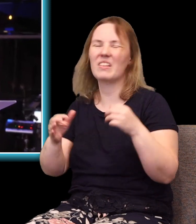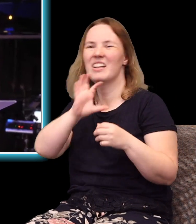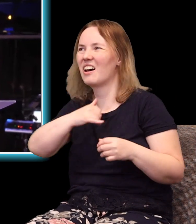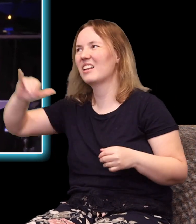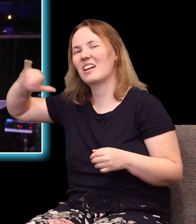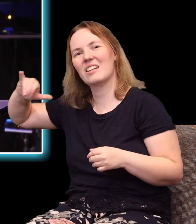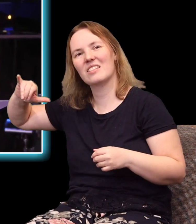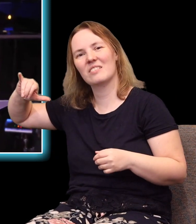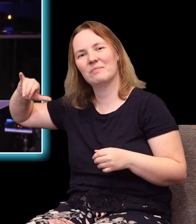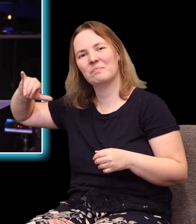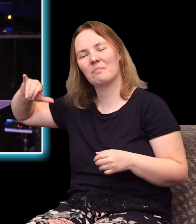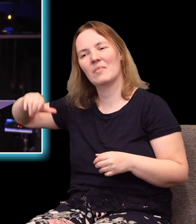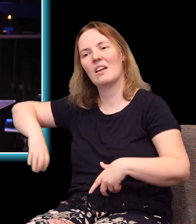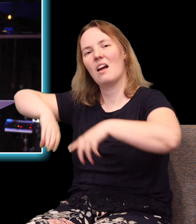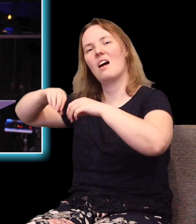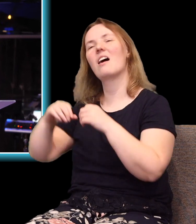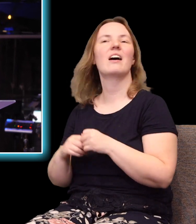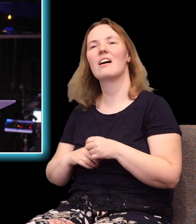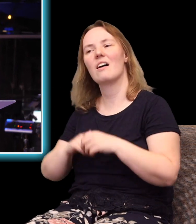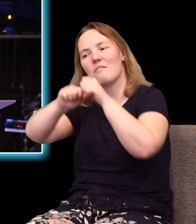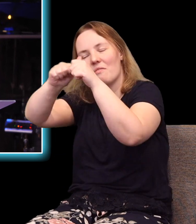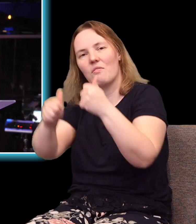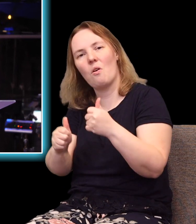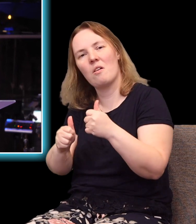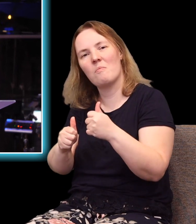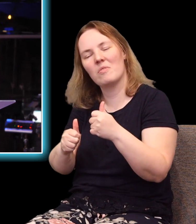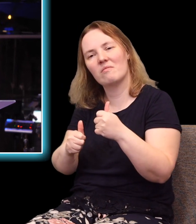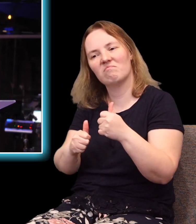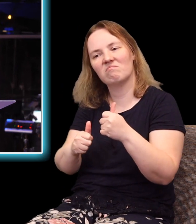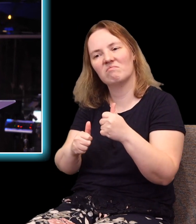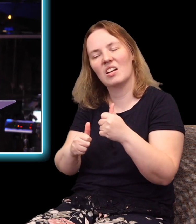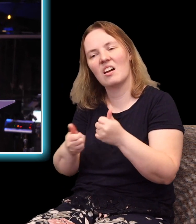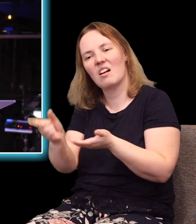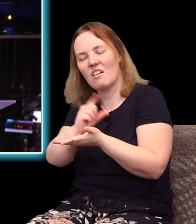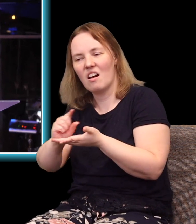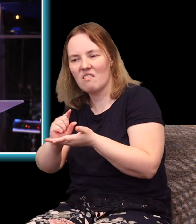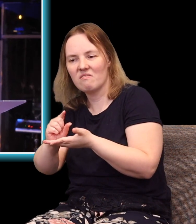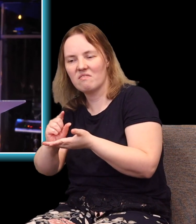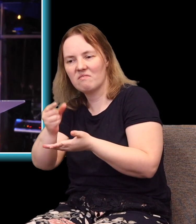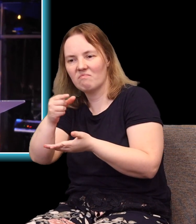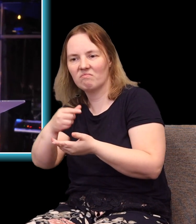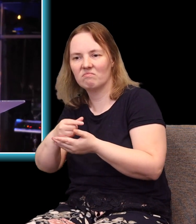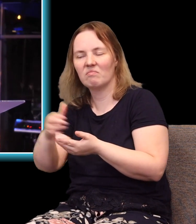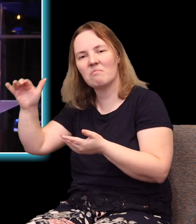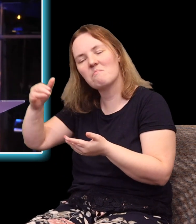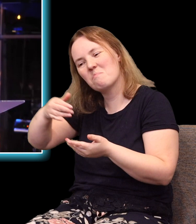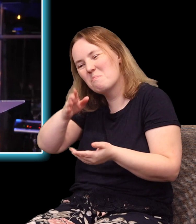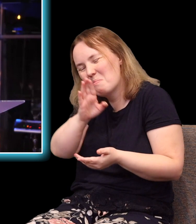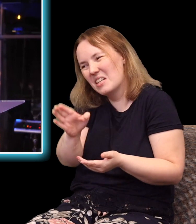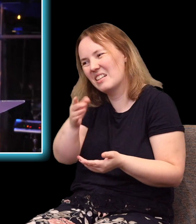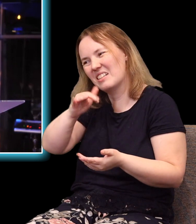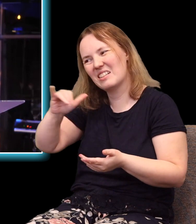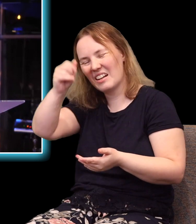instead 2 Timothy 3:5, a form of godliness. And so we settle for this form of godliness that's passable, you